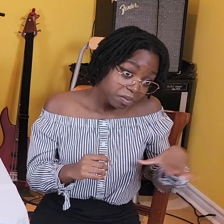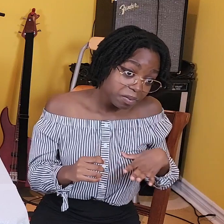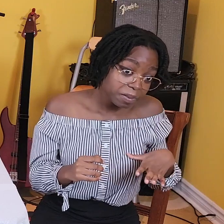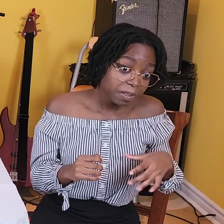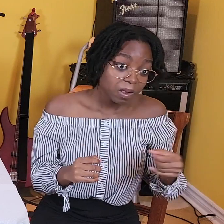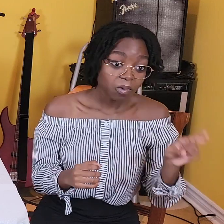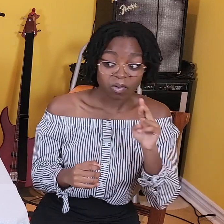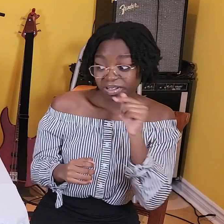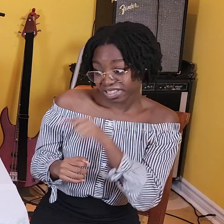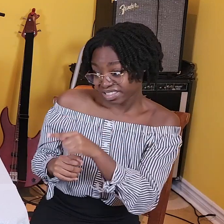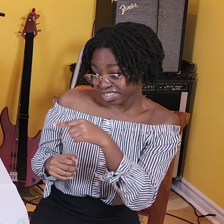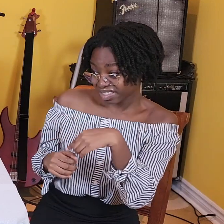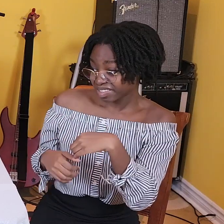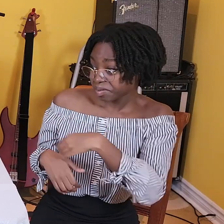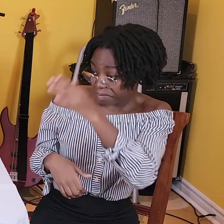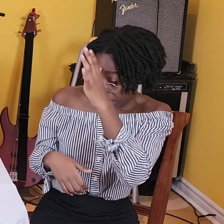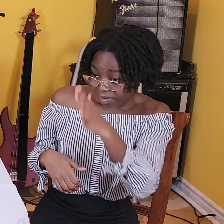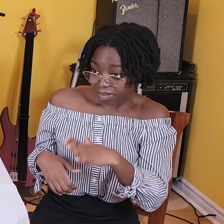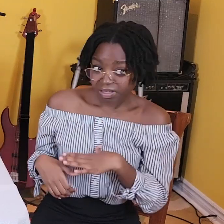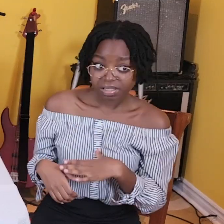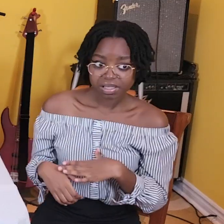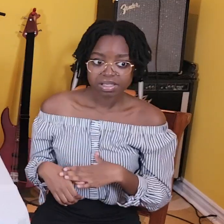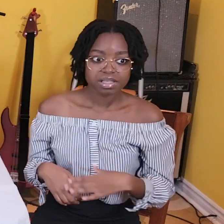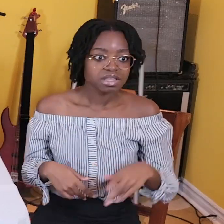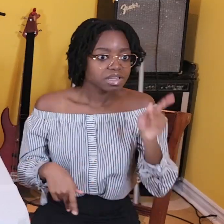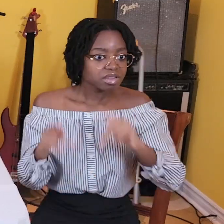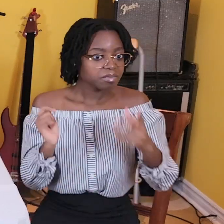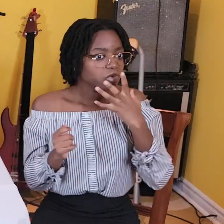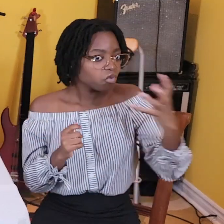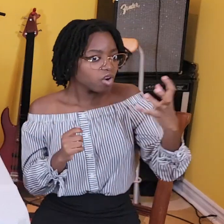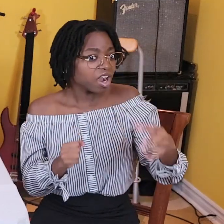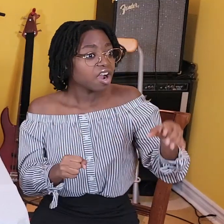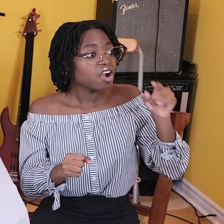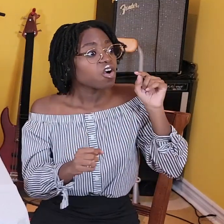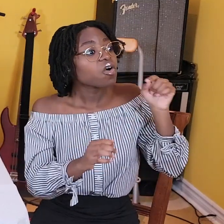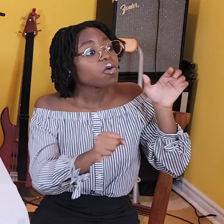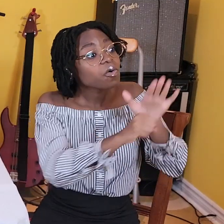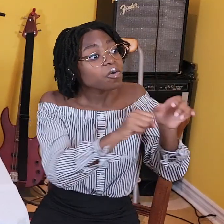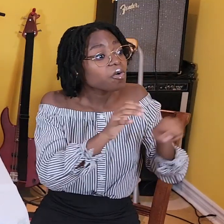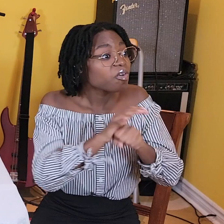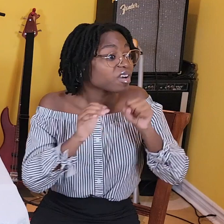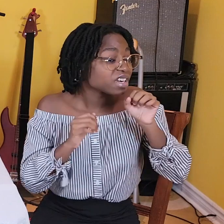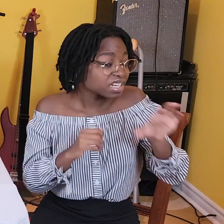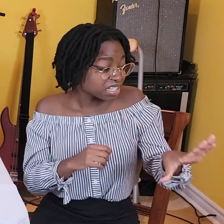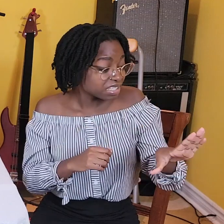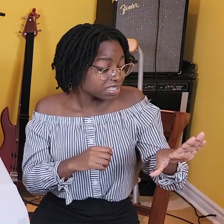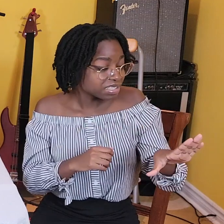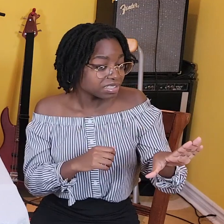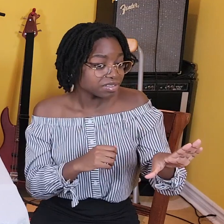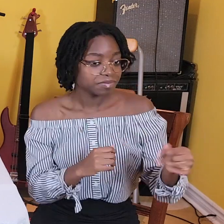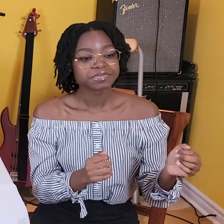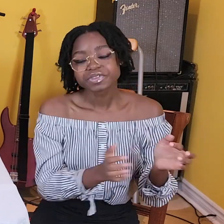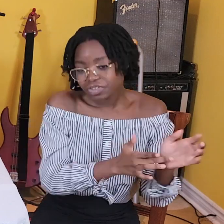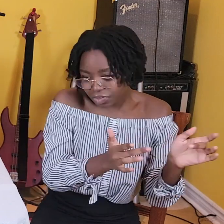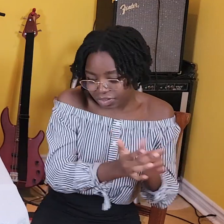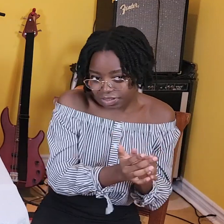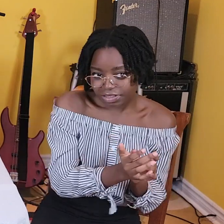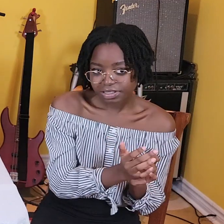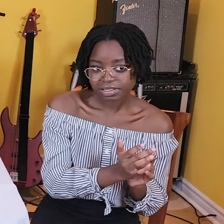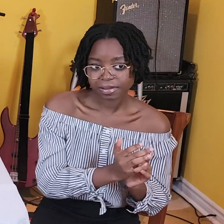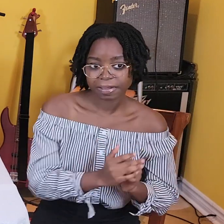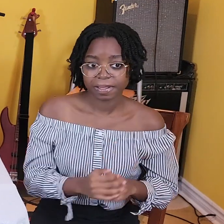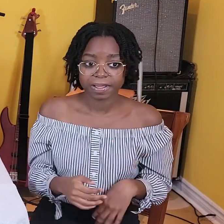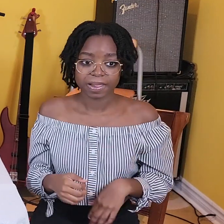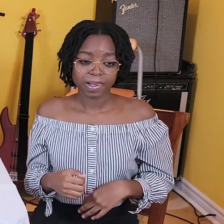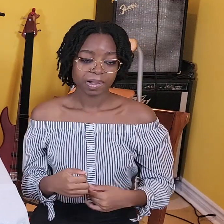crown of thorns and put it on his head, and they put on him a purple robe. Then they said, Hail, King of the